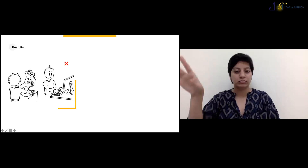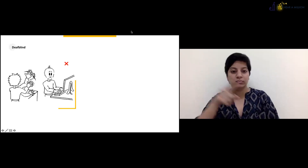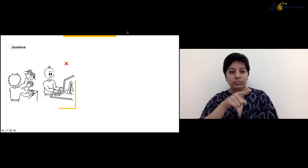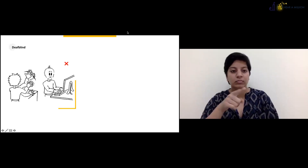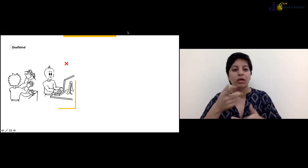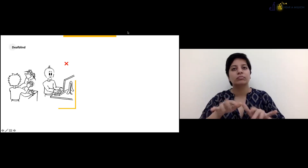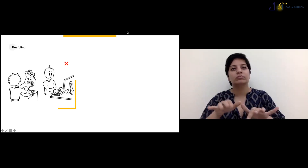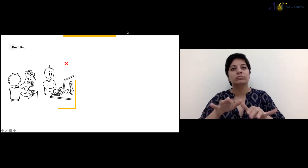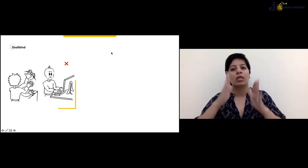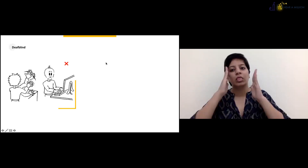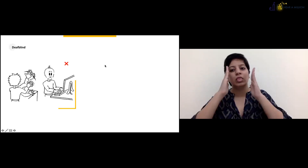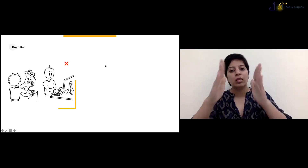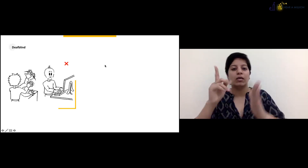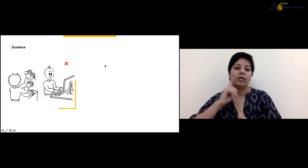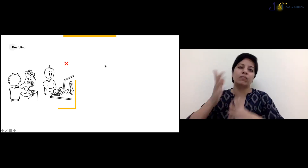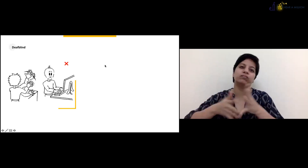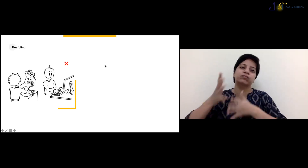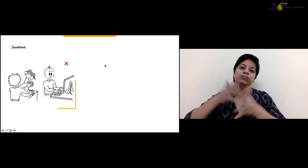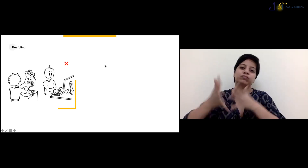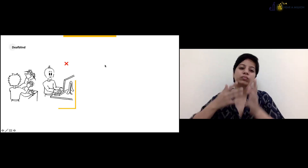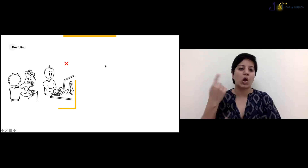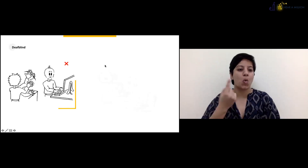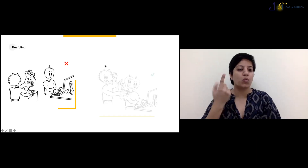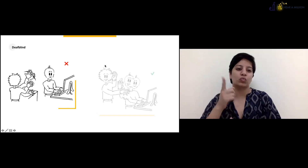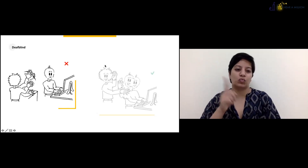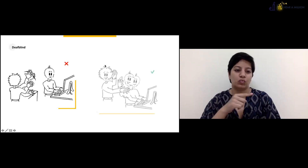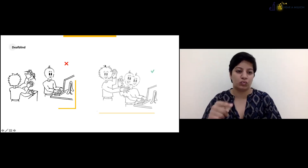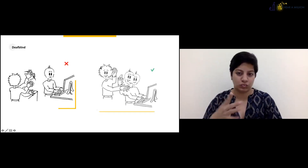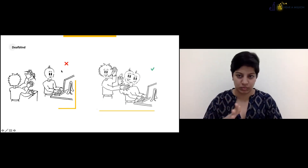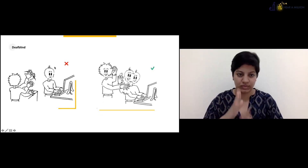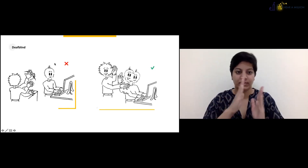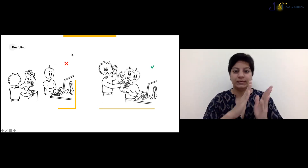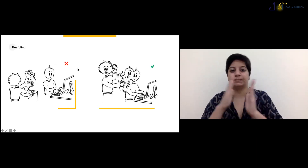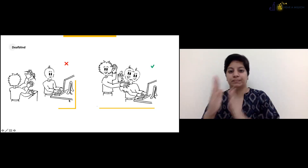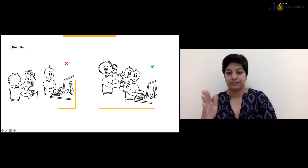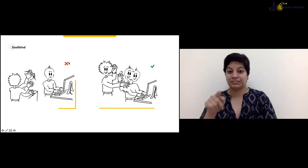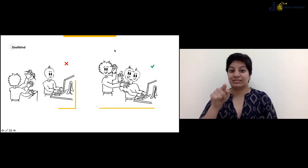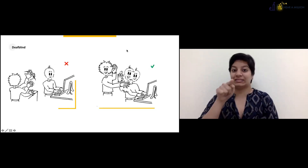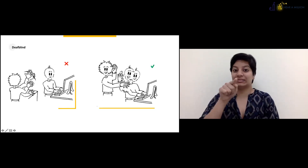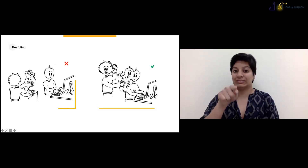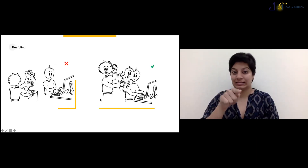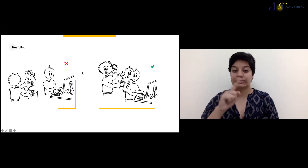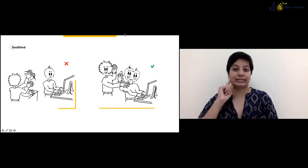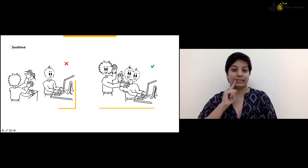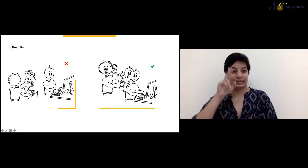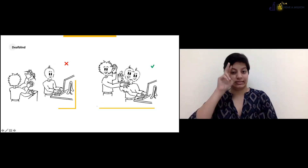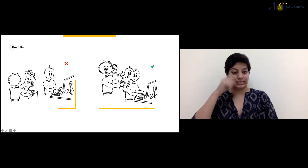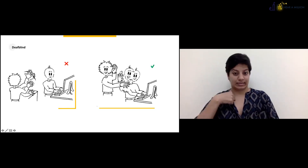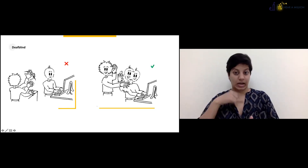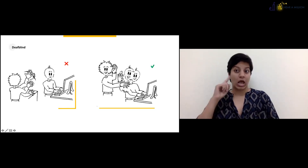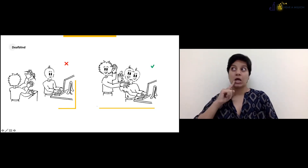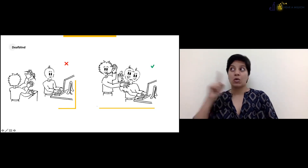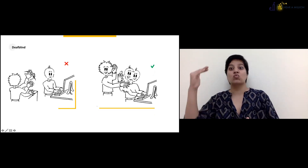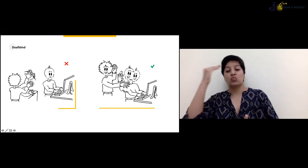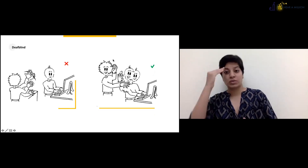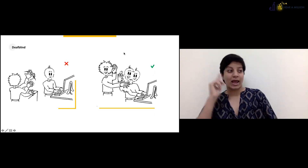I cannot focus over there. I will focus only the computer as I am doing the sign over there. If and third and